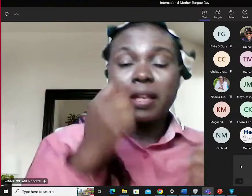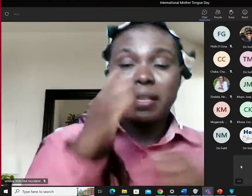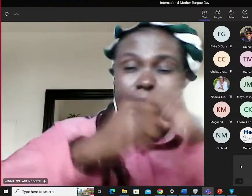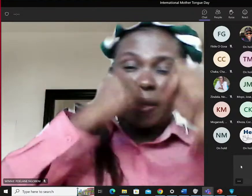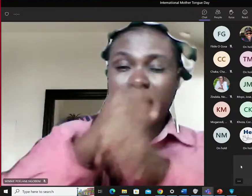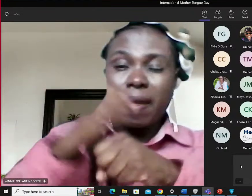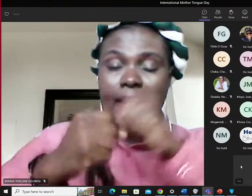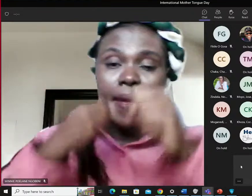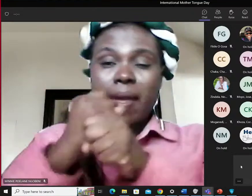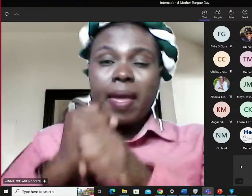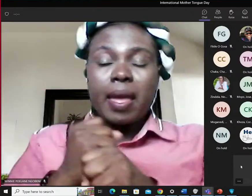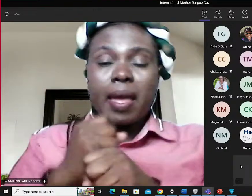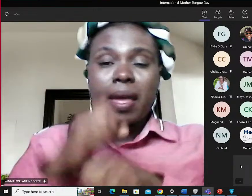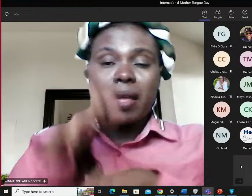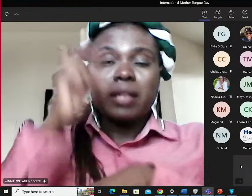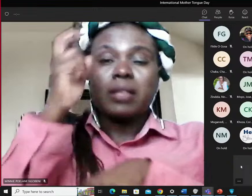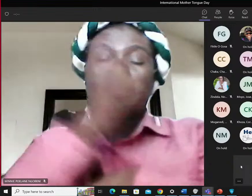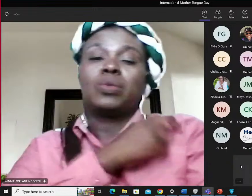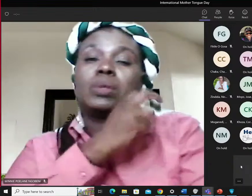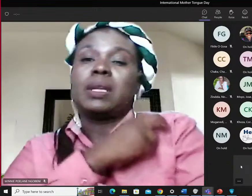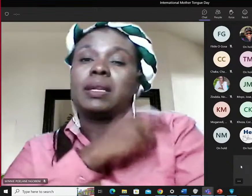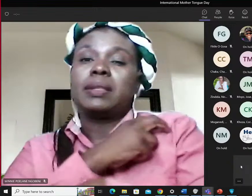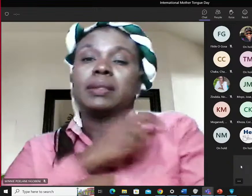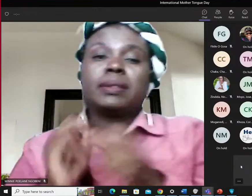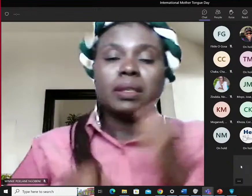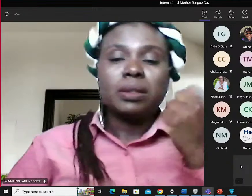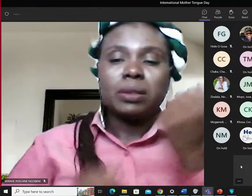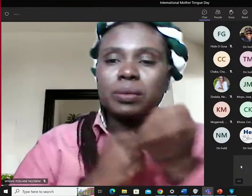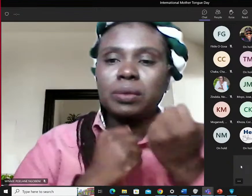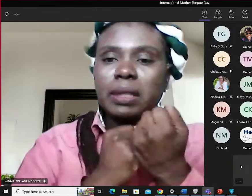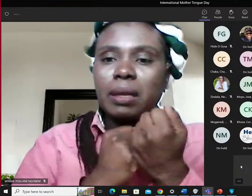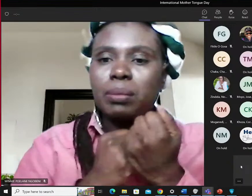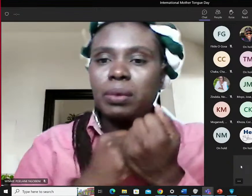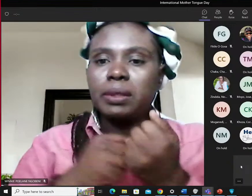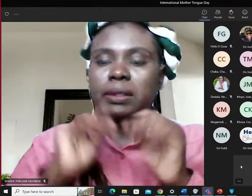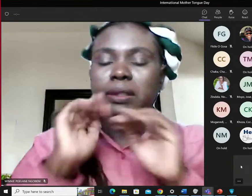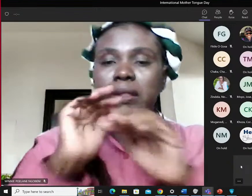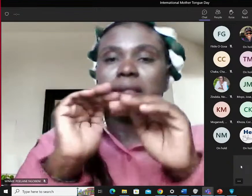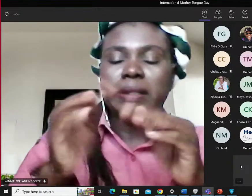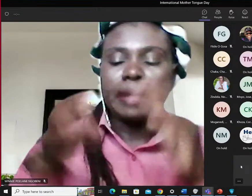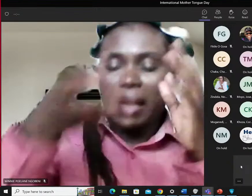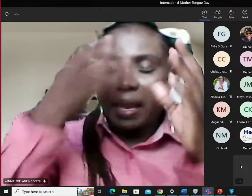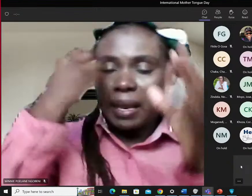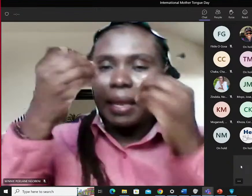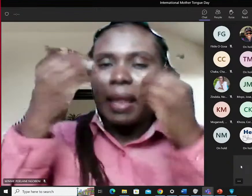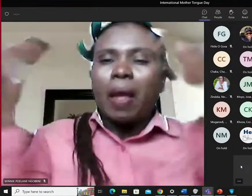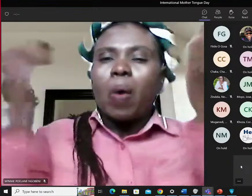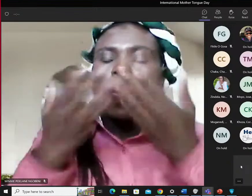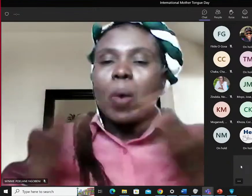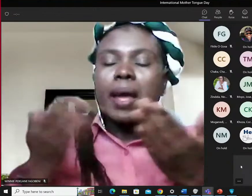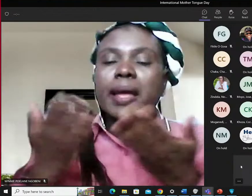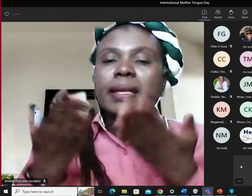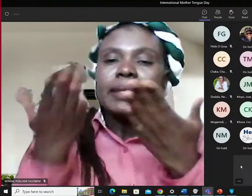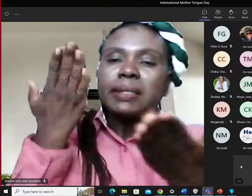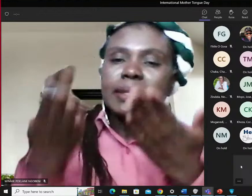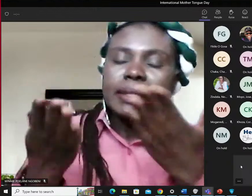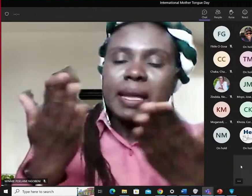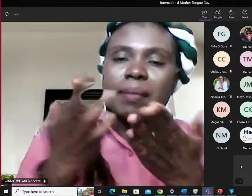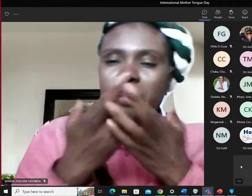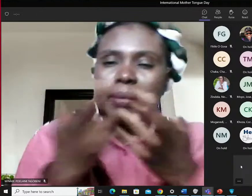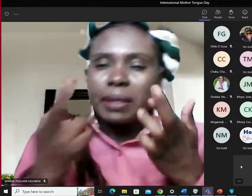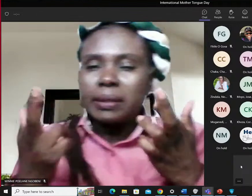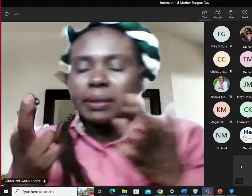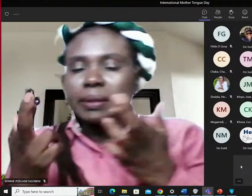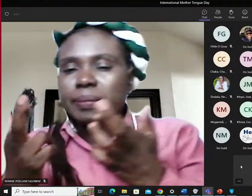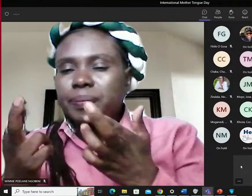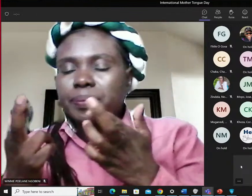was called African Languages in Teaching and Learning, where some study material was translated